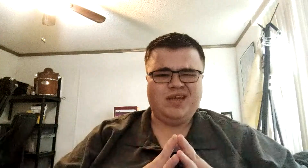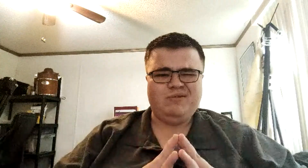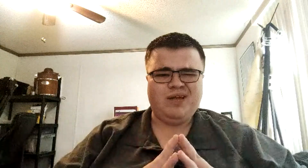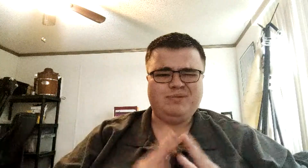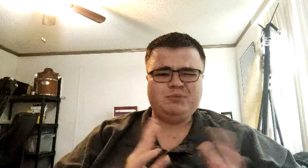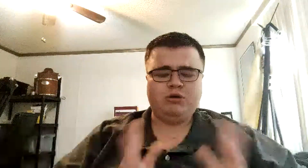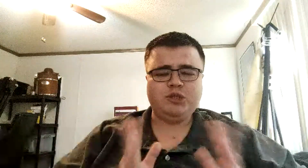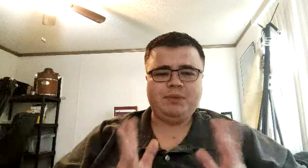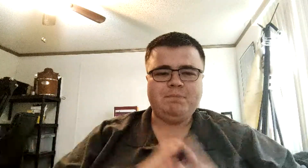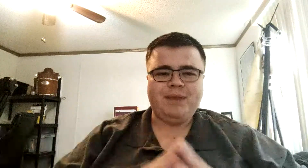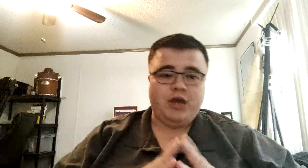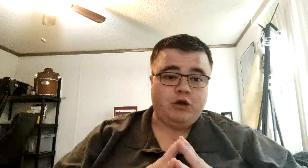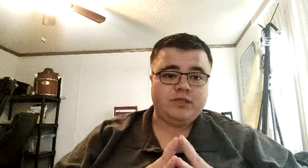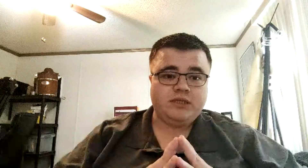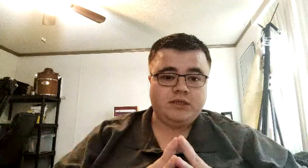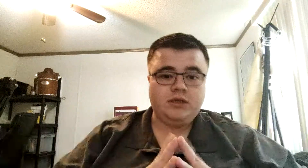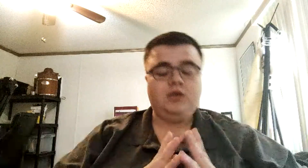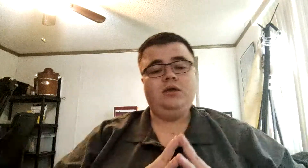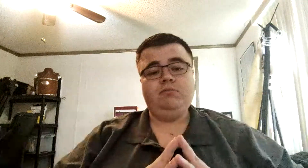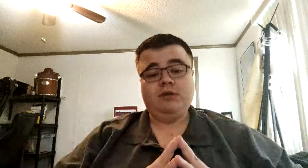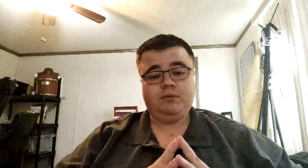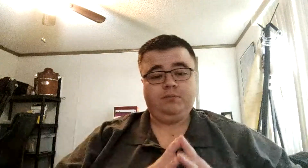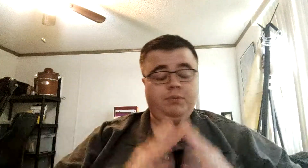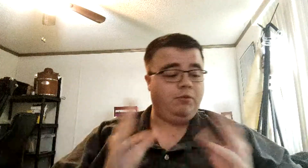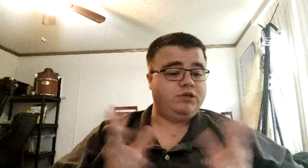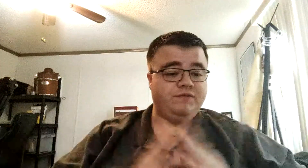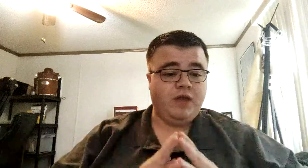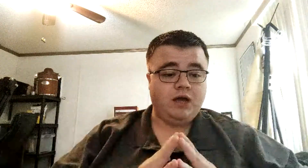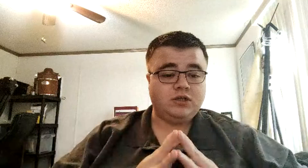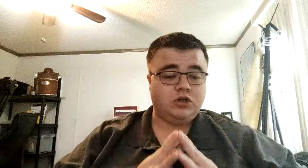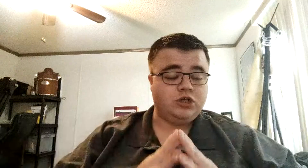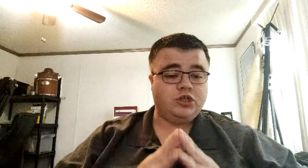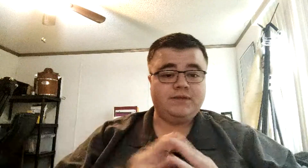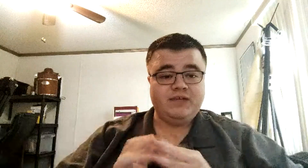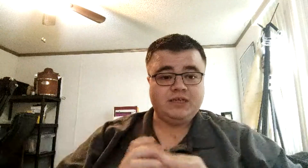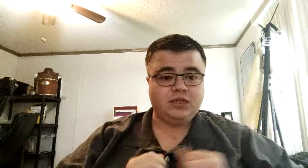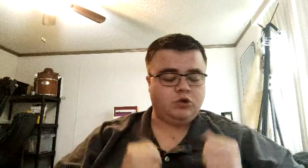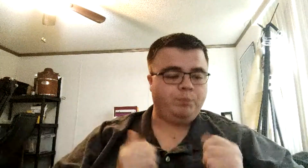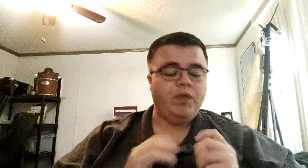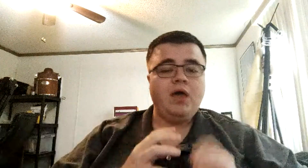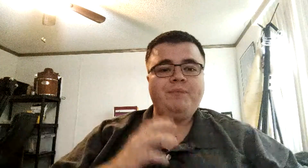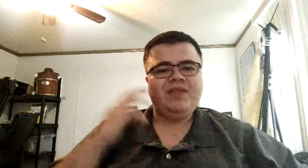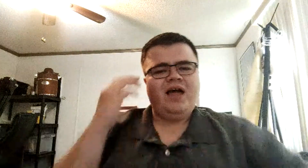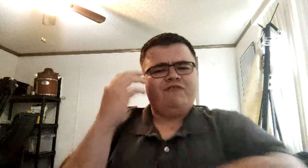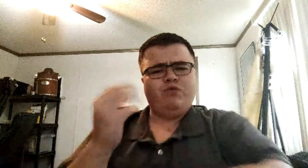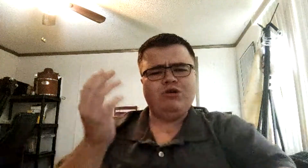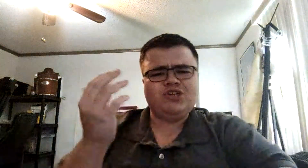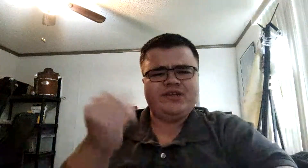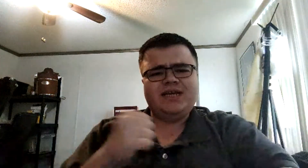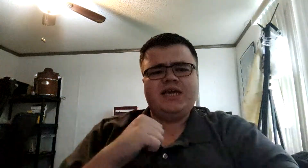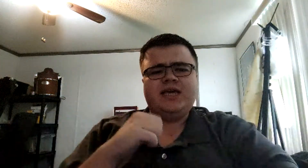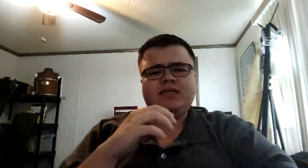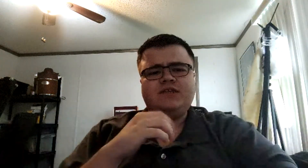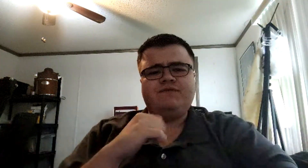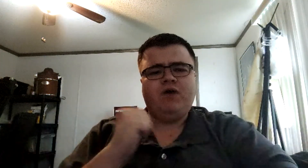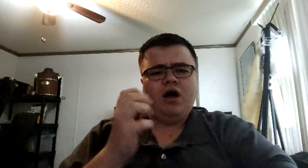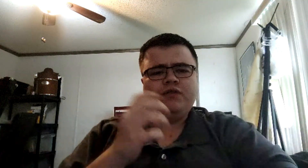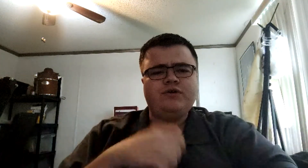like supposed to be in Paris, but most of the actors Christian here, so unfortunately his father, I'm